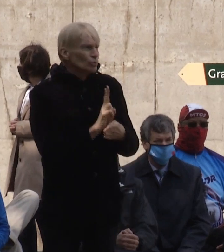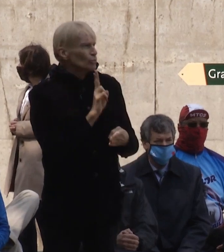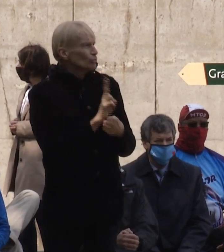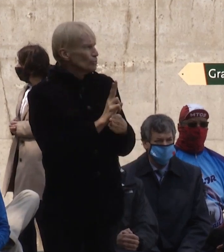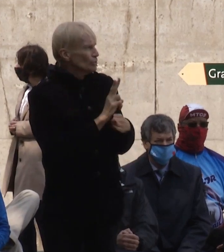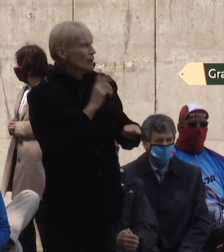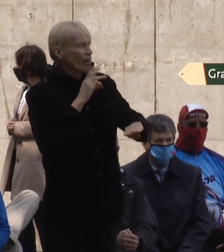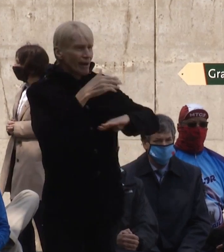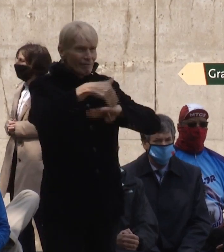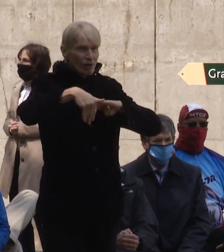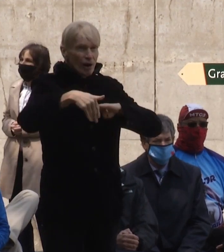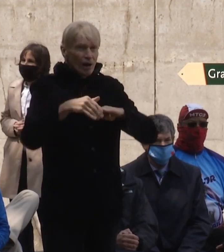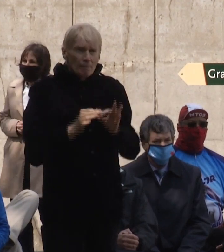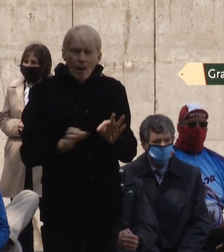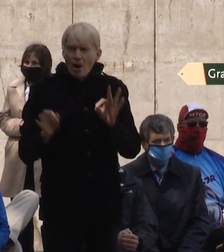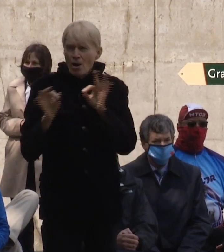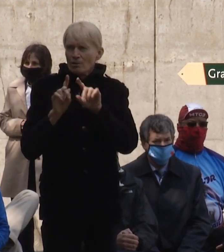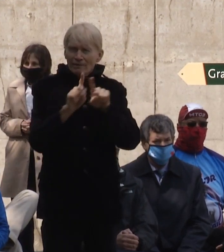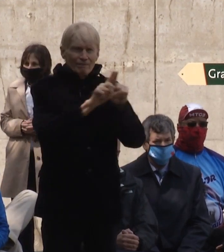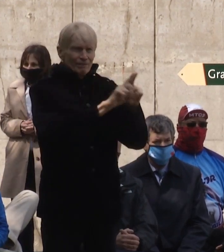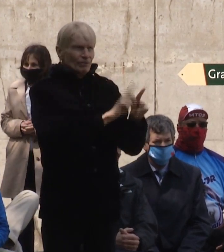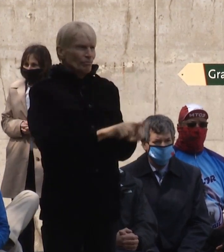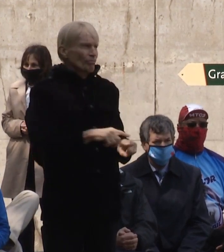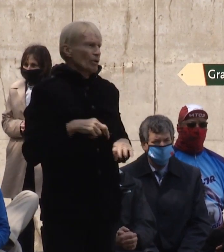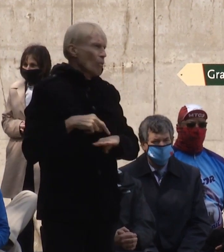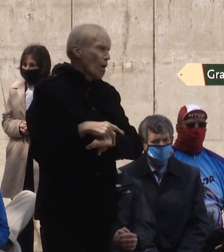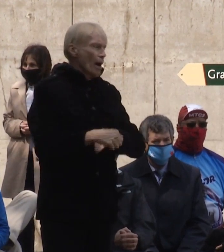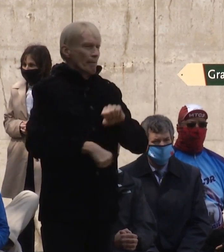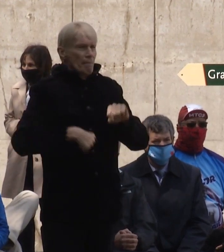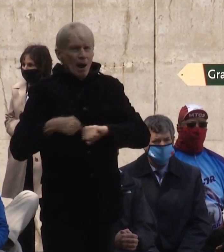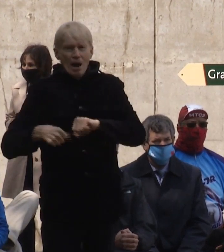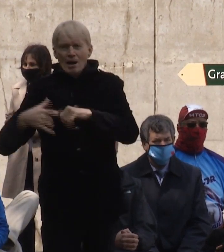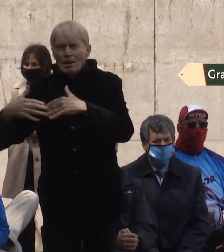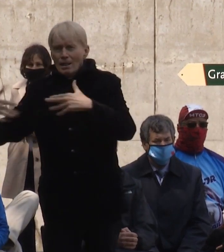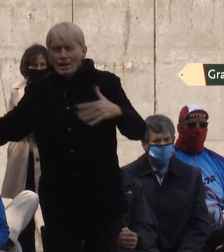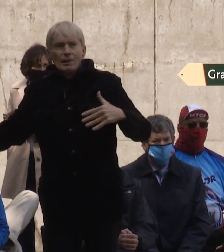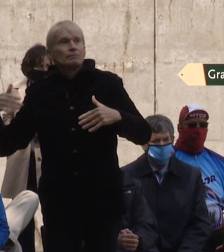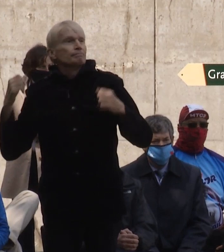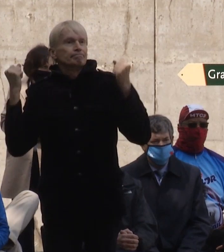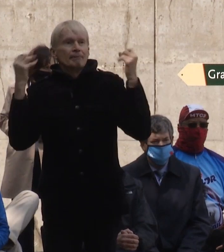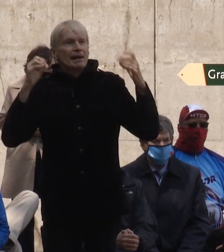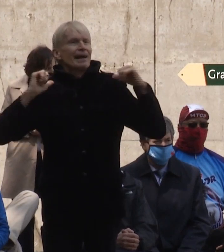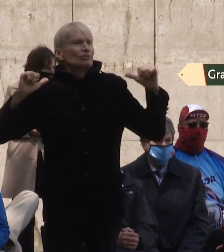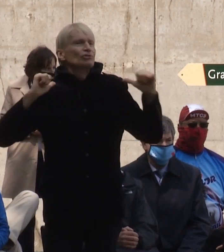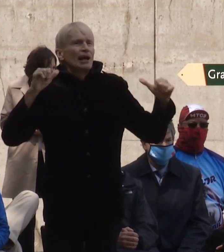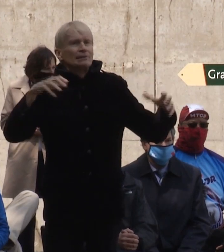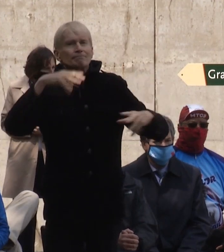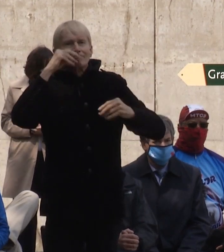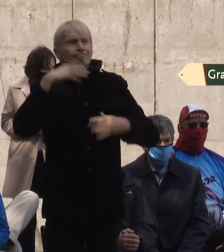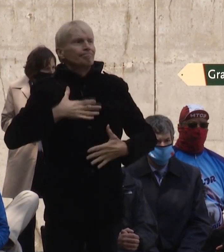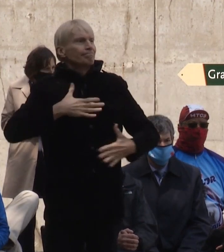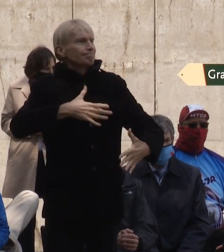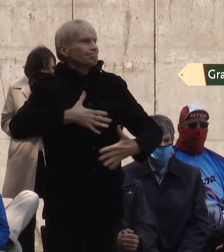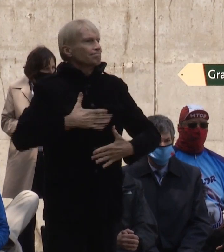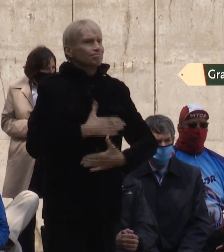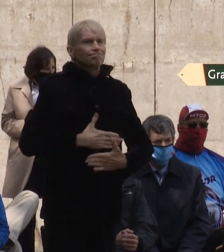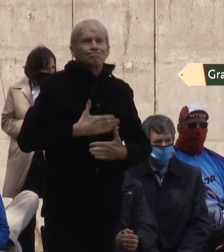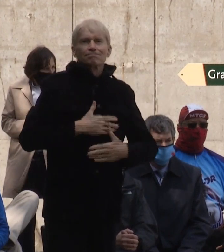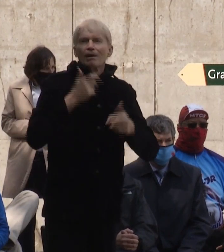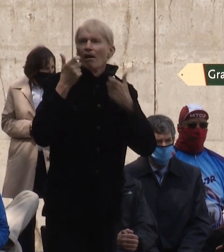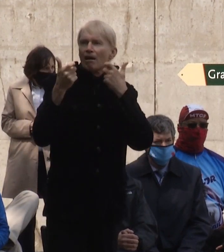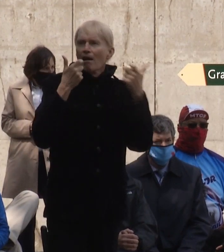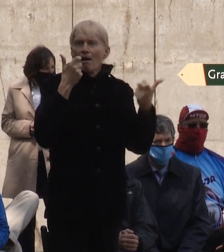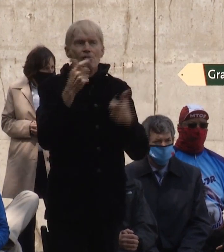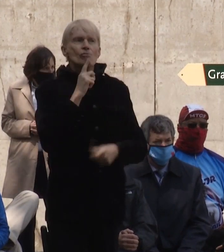incredible ways. As I said, whether it's walking, whether it's biking, whether it's going out and exercising, or just being out and seeing